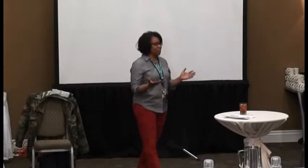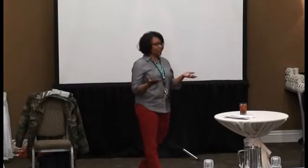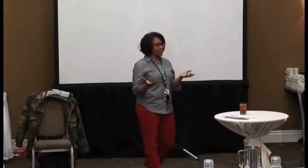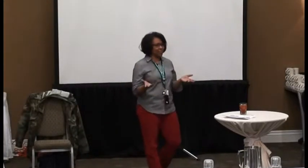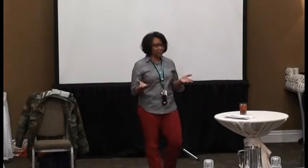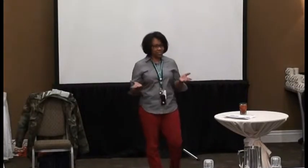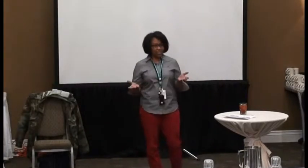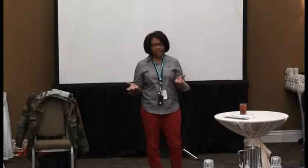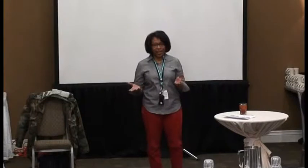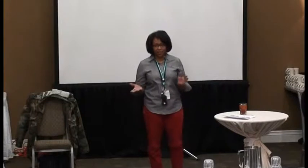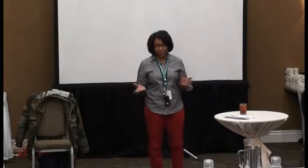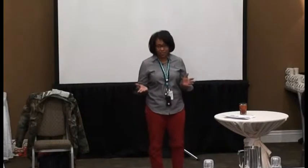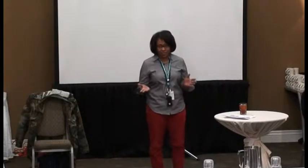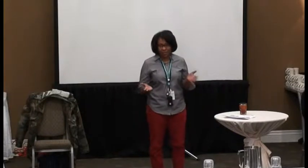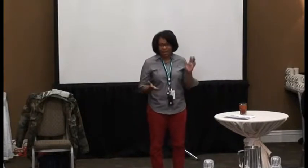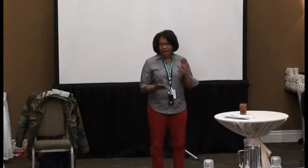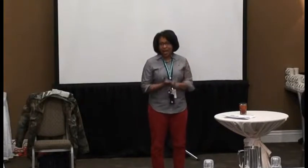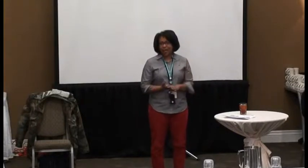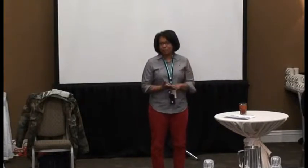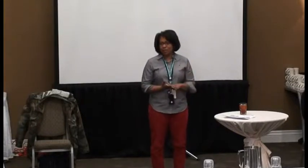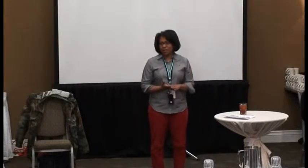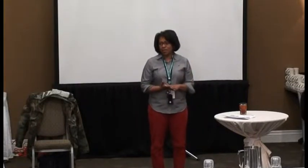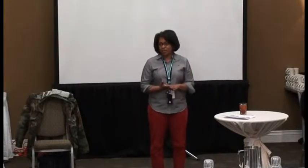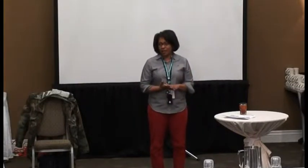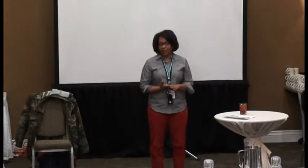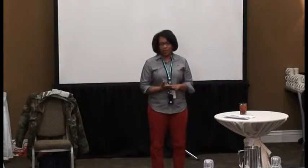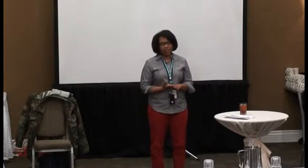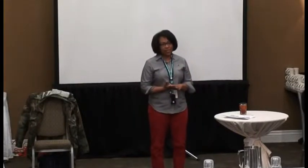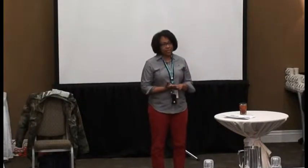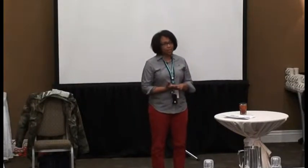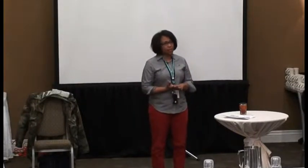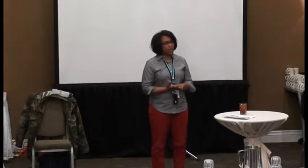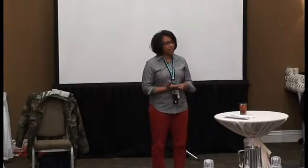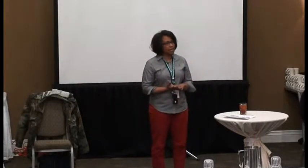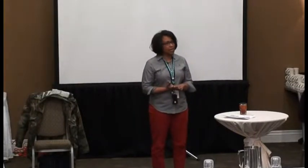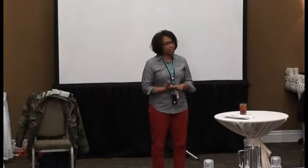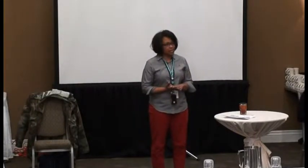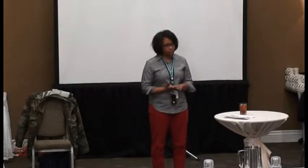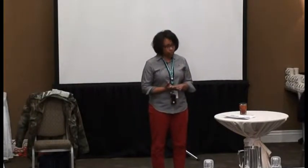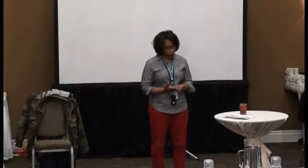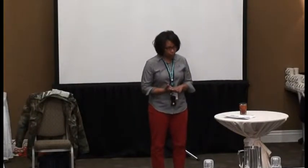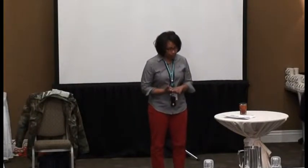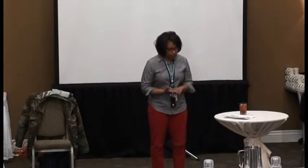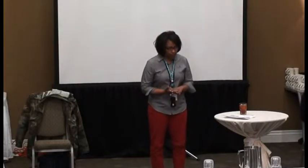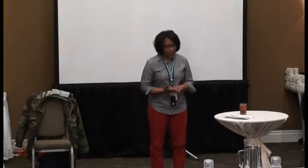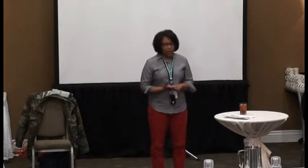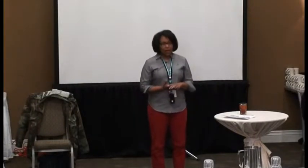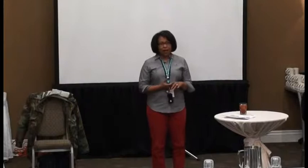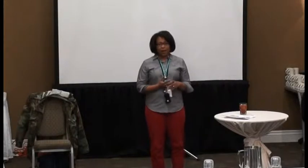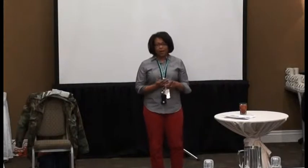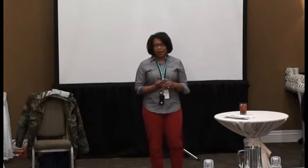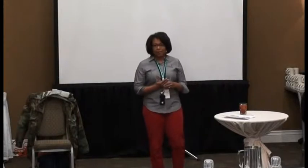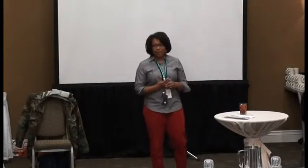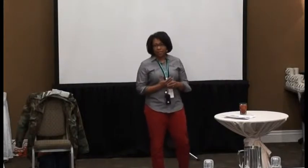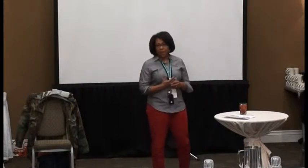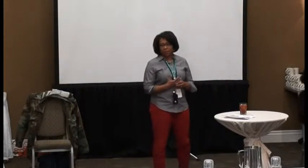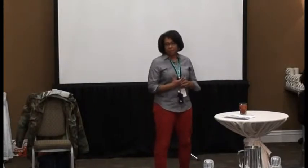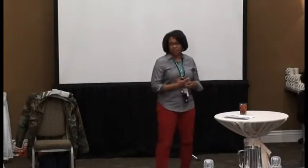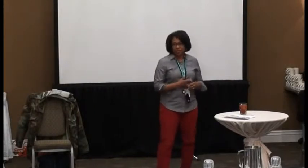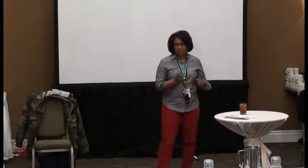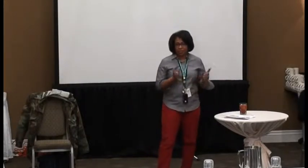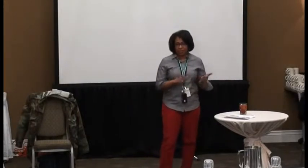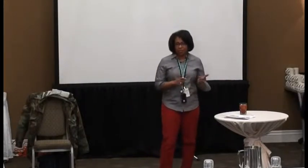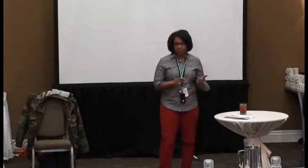and I'm a child and adolescent psychiatrist. I have been in this area since about 1992. I finished